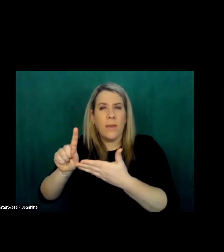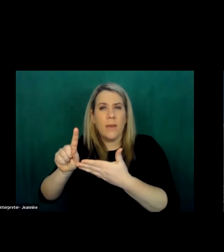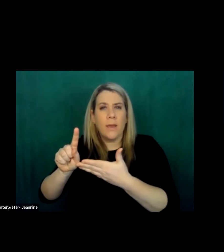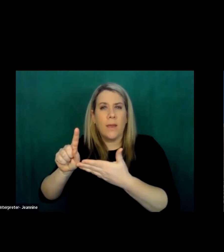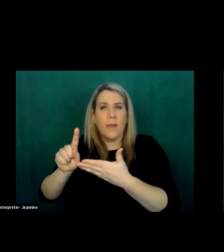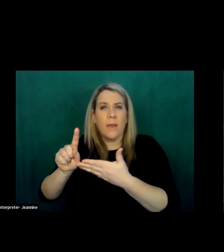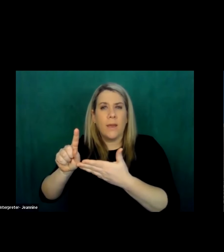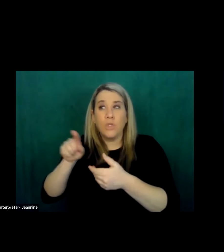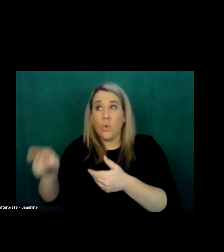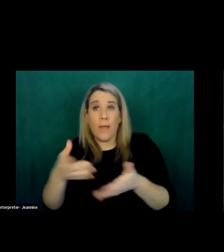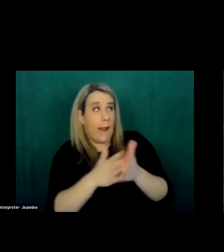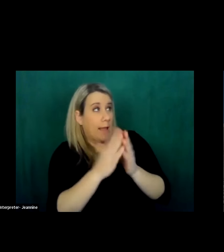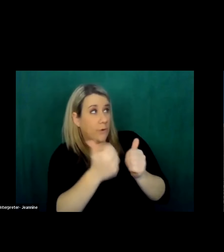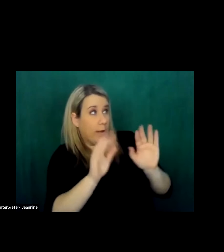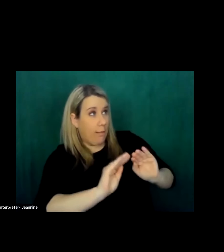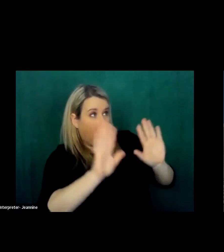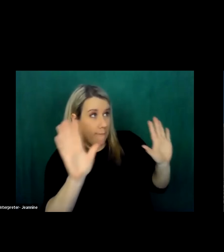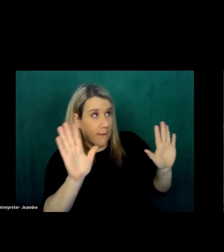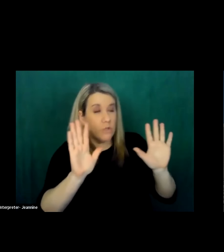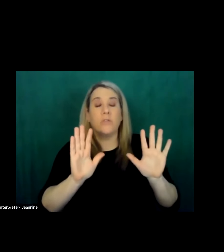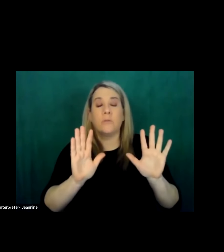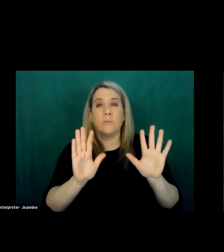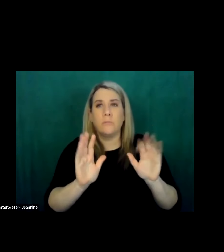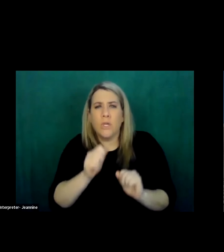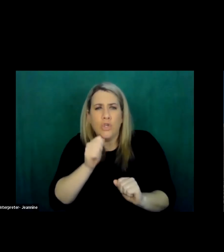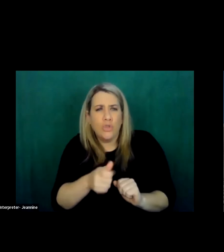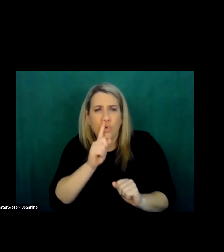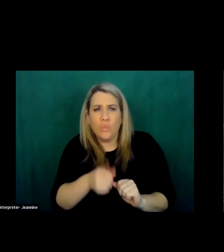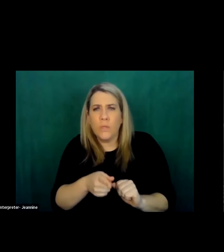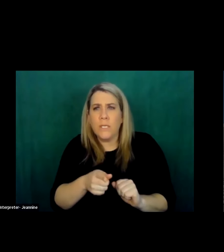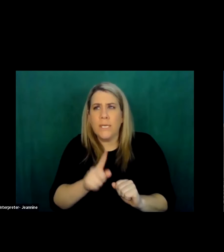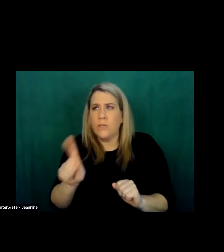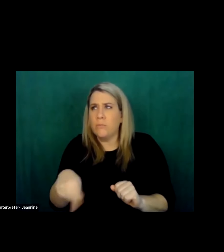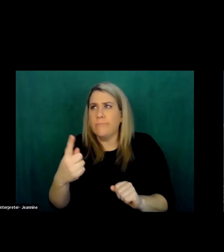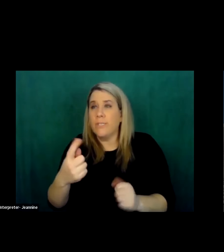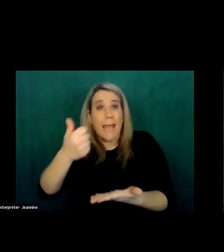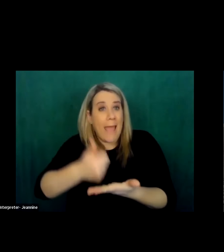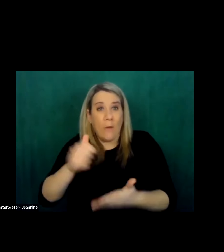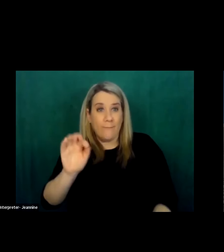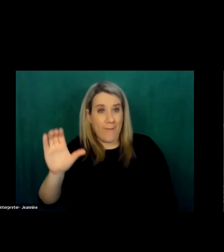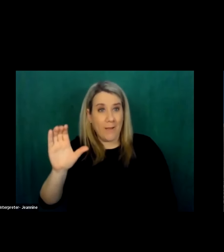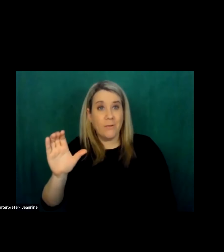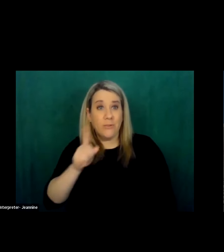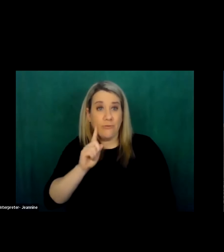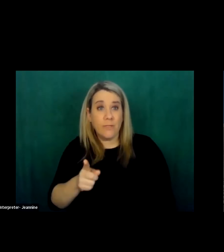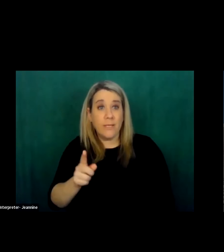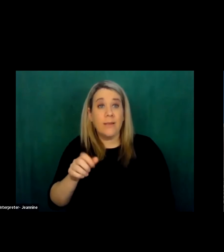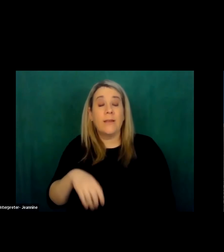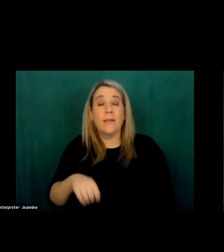any clarification that they need. So it really shouldn't do anything but help out a faculty member, because